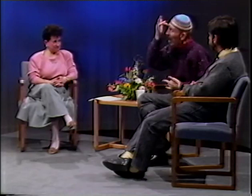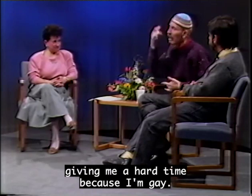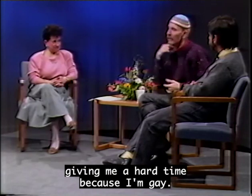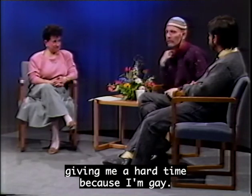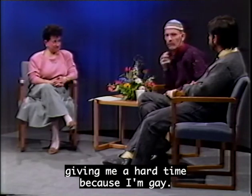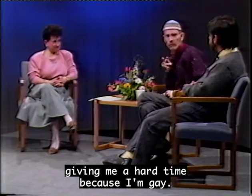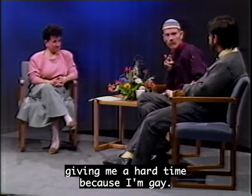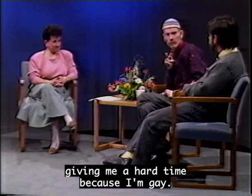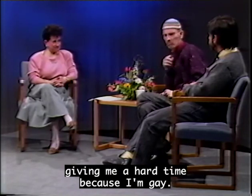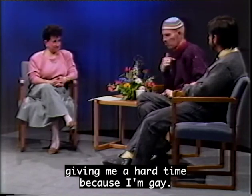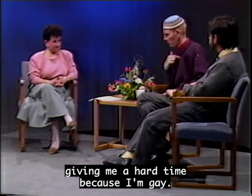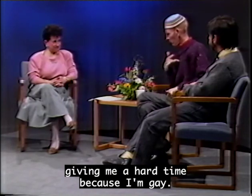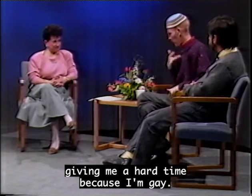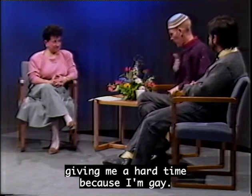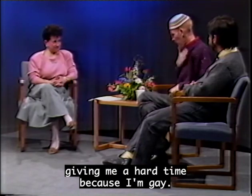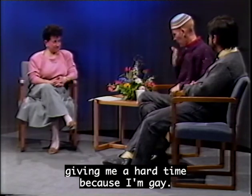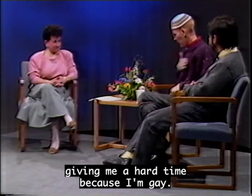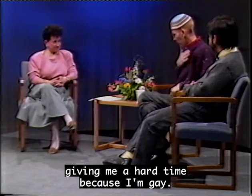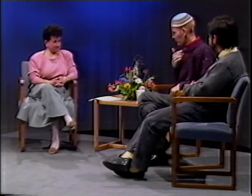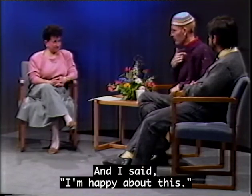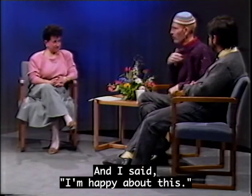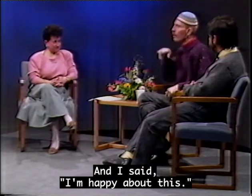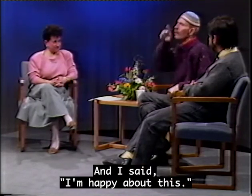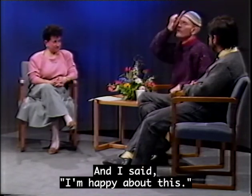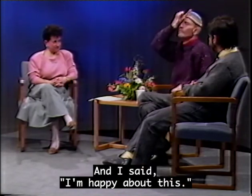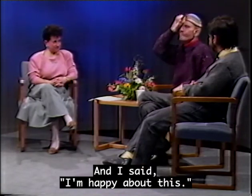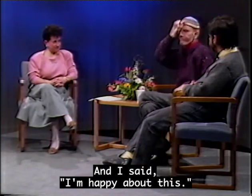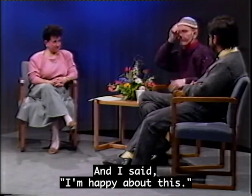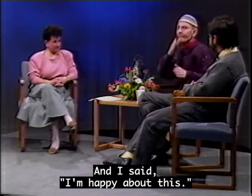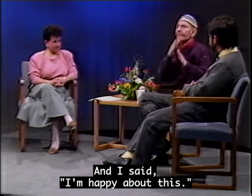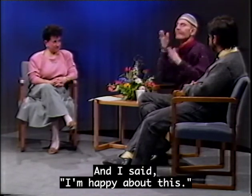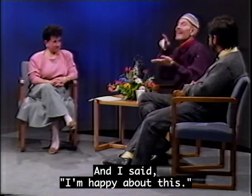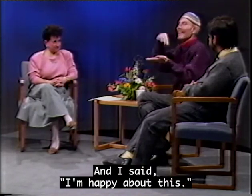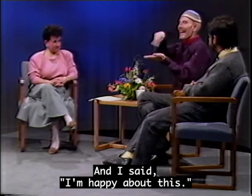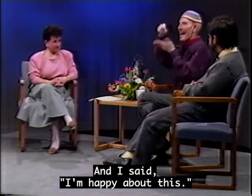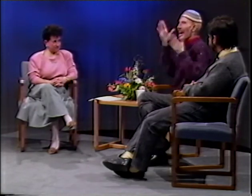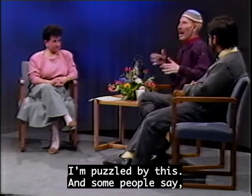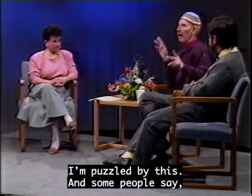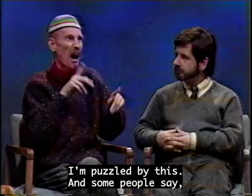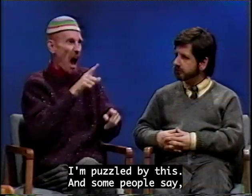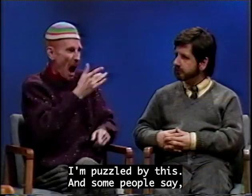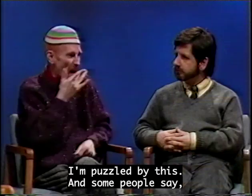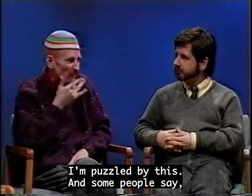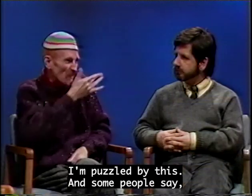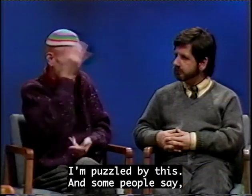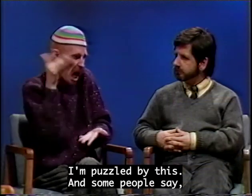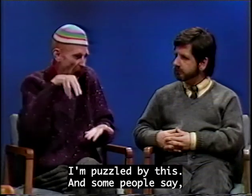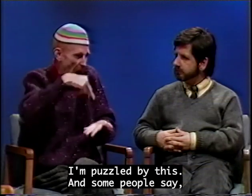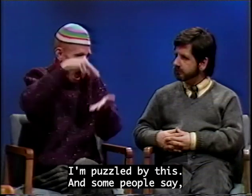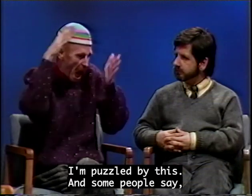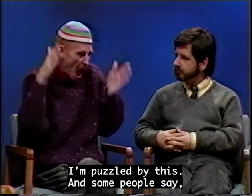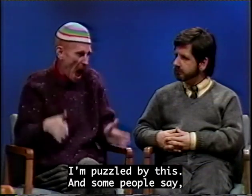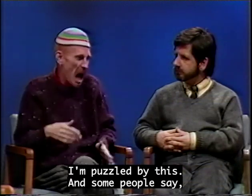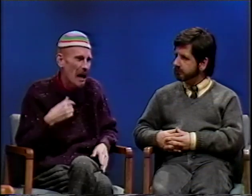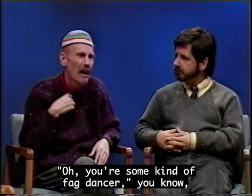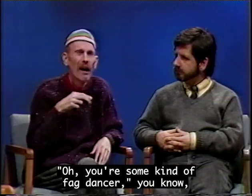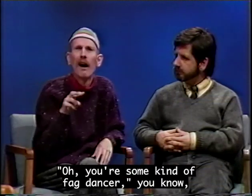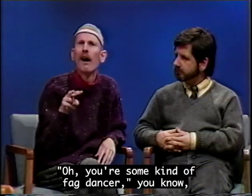people giving me a hard time because I'm gay. And I said, I'm happy about this. I'm puzzled by this. And some people say, oh, you're some kind of